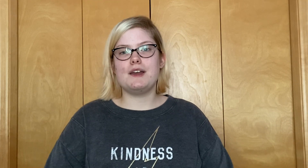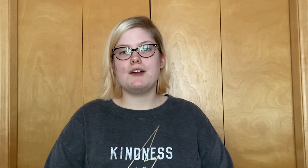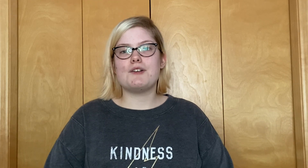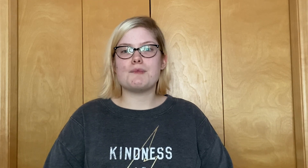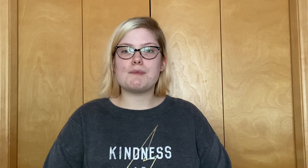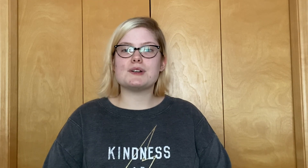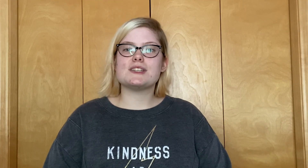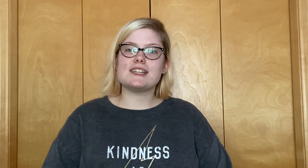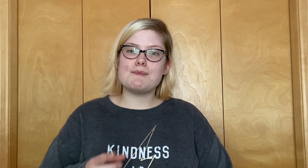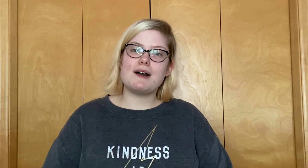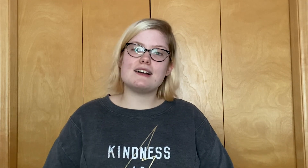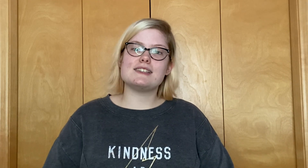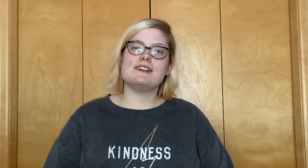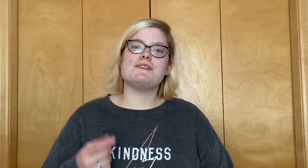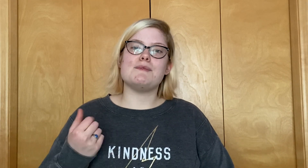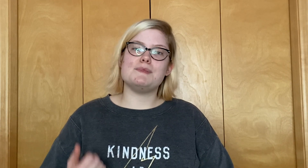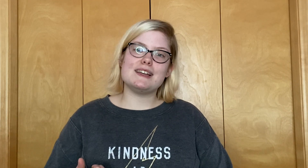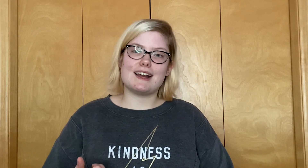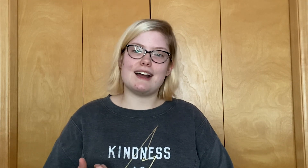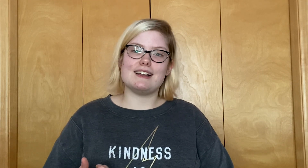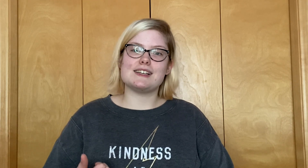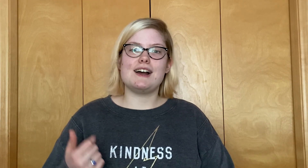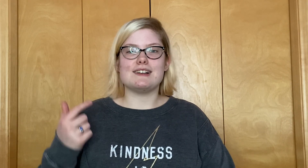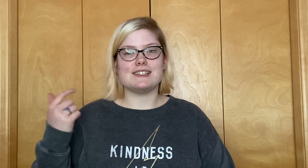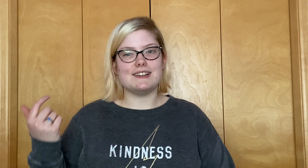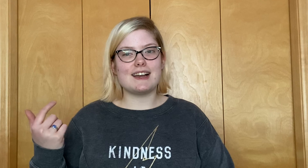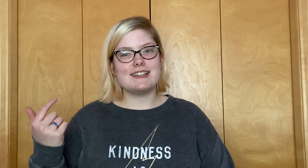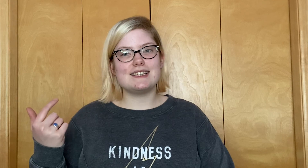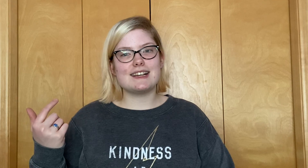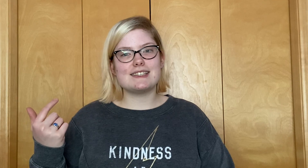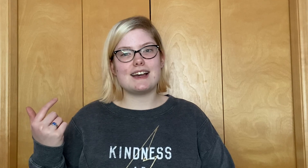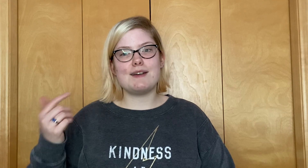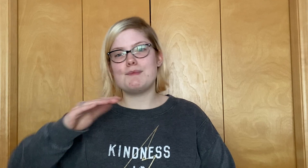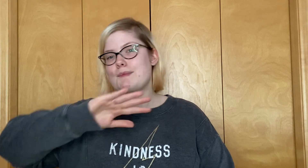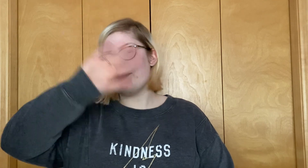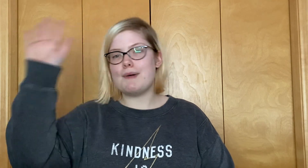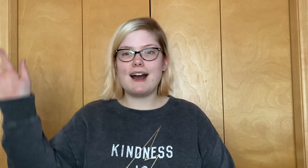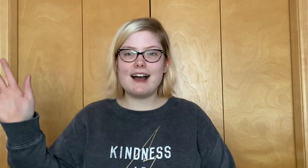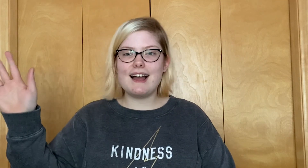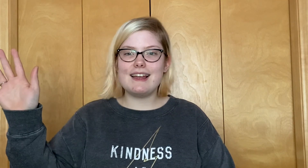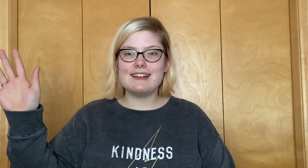Remember, stay positive and be kind. I'll see you guys next time. Bye!